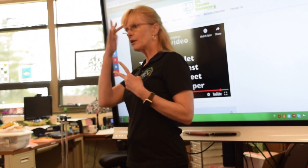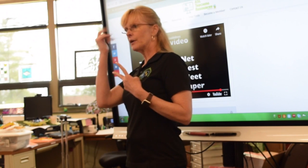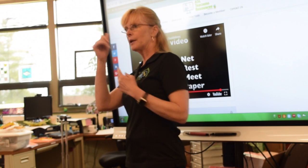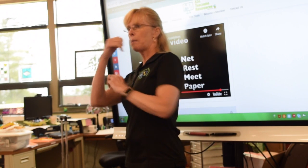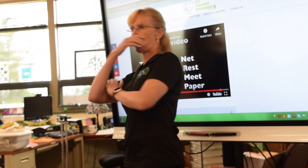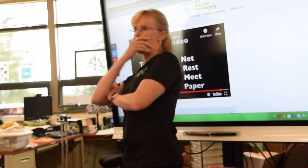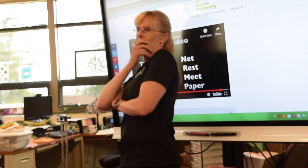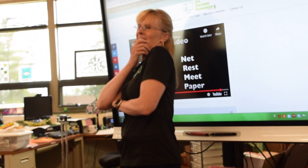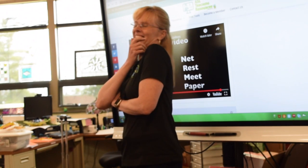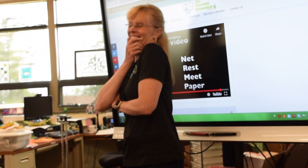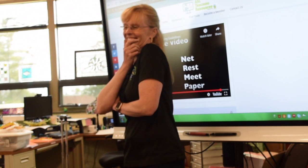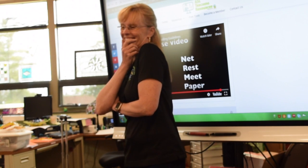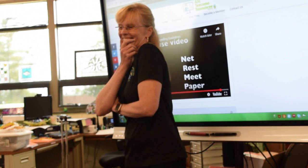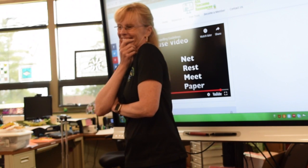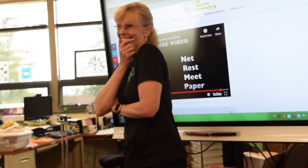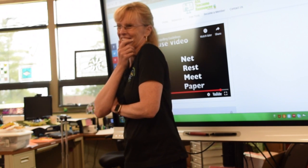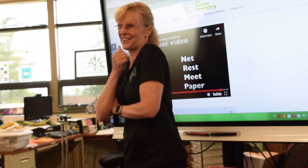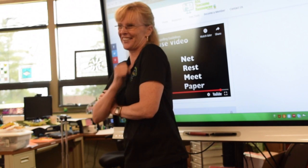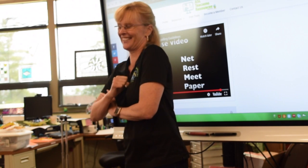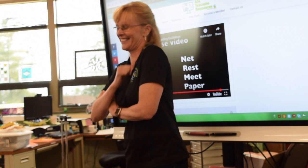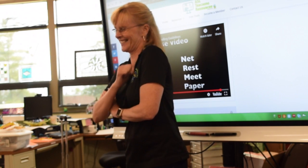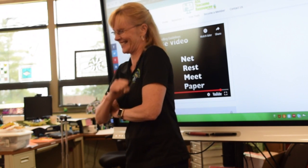already. Sorry.